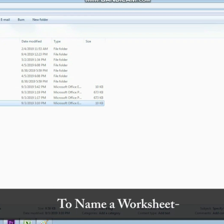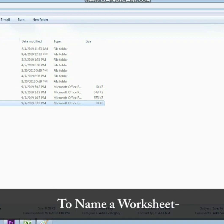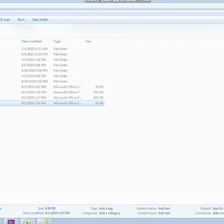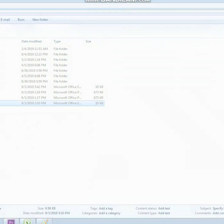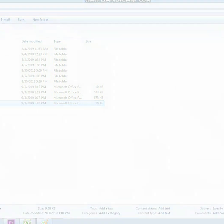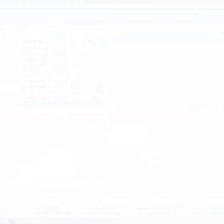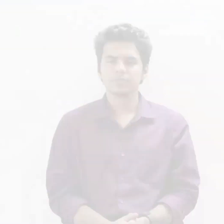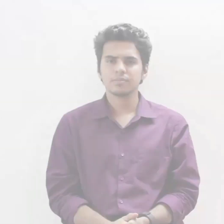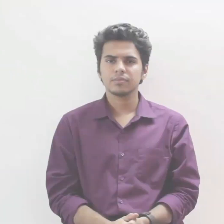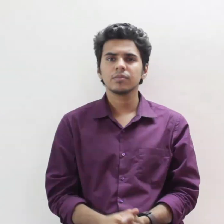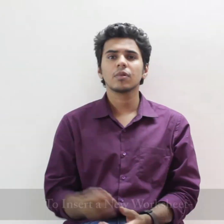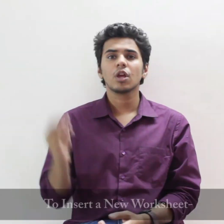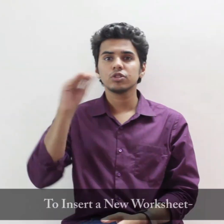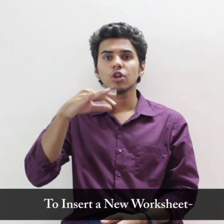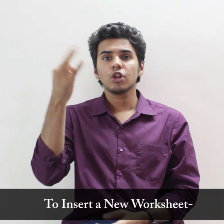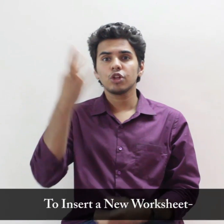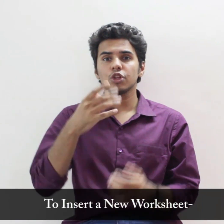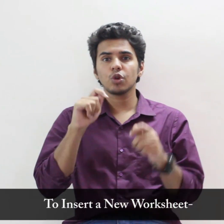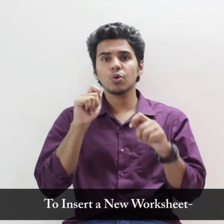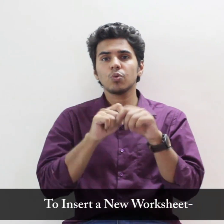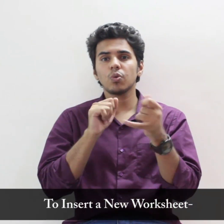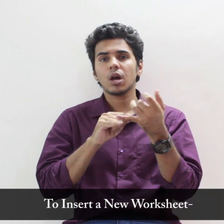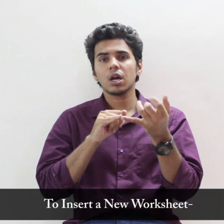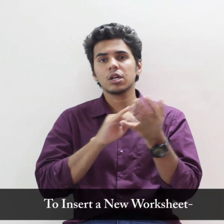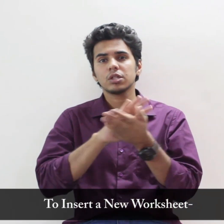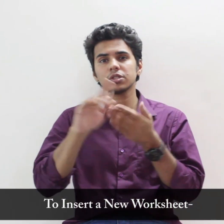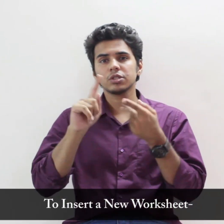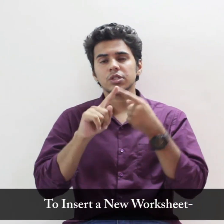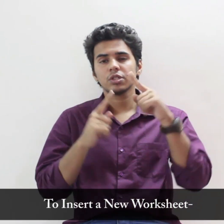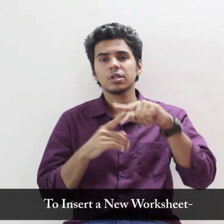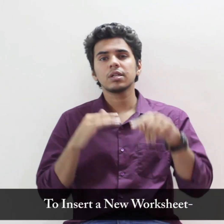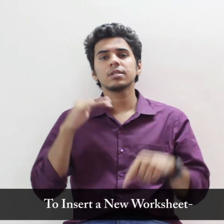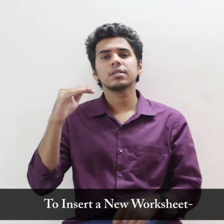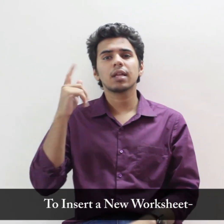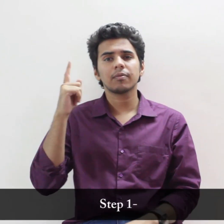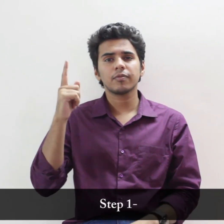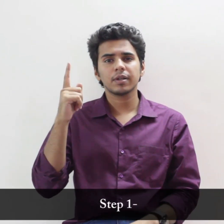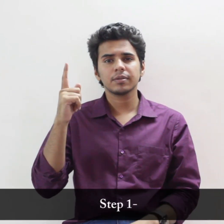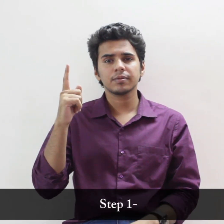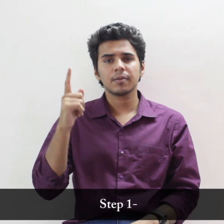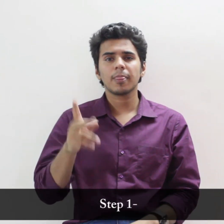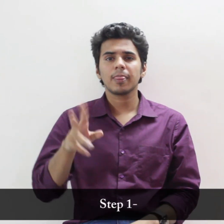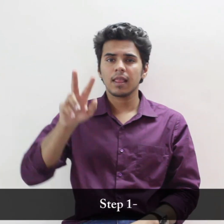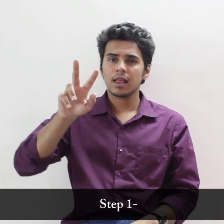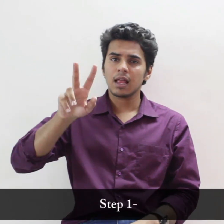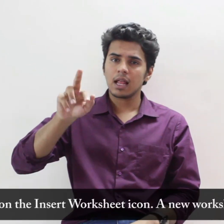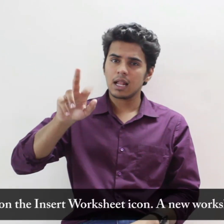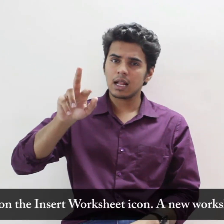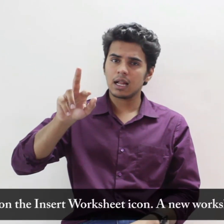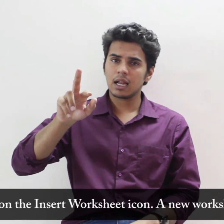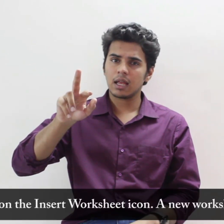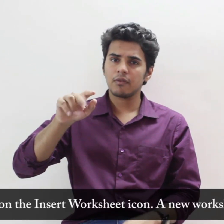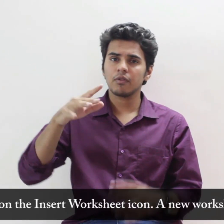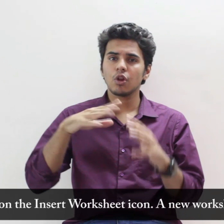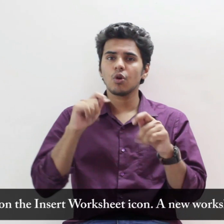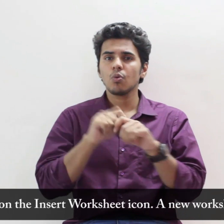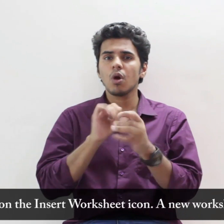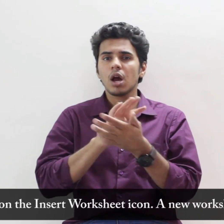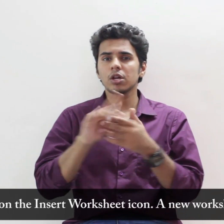To insert a new worksheet. Step 1. Left click on the Insert Worksheet icon. A